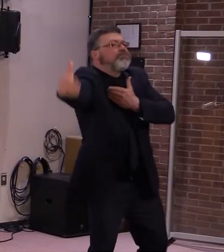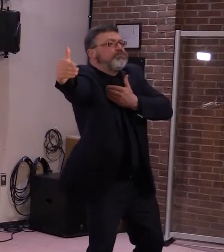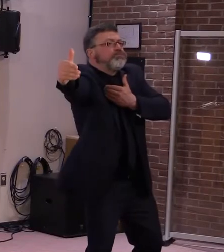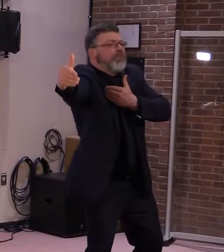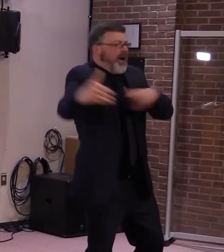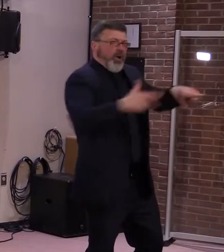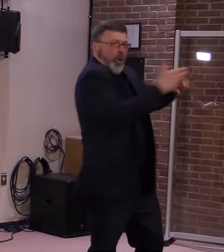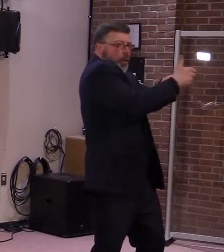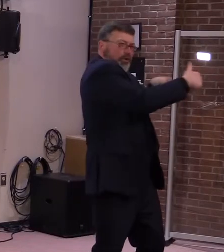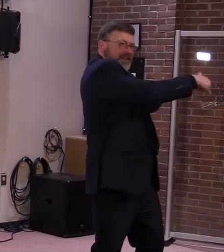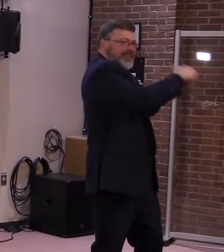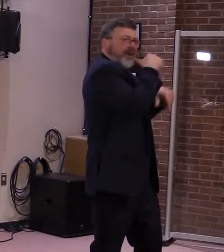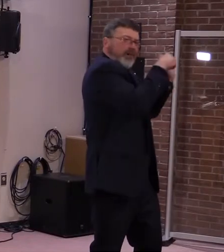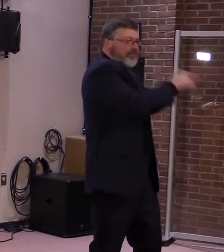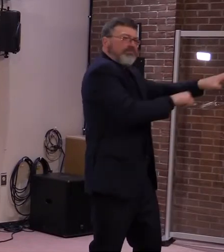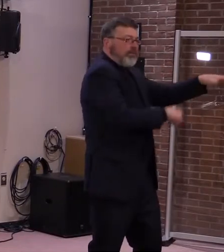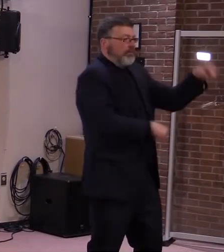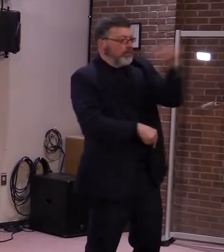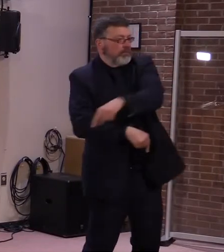Okay, thank you.